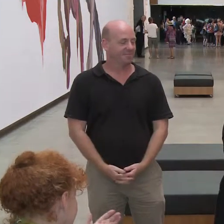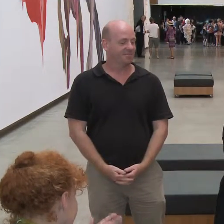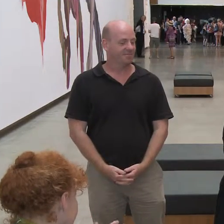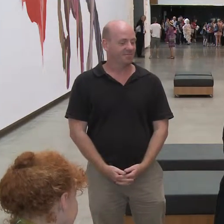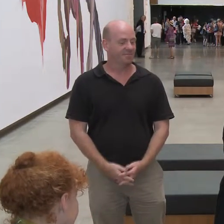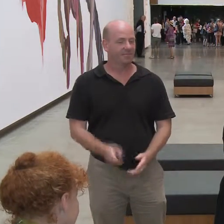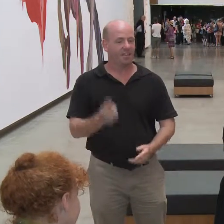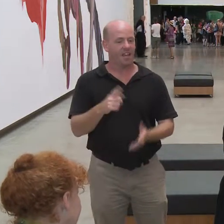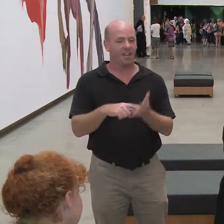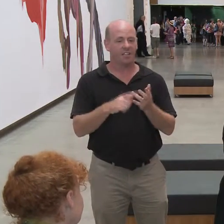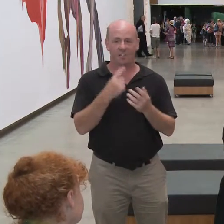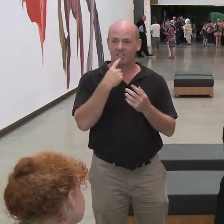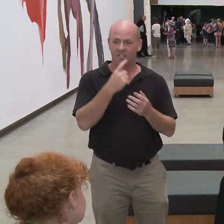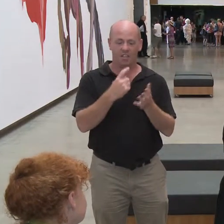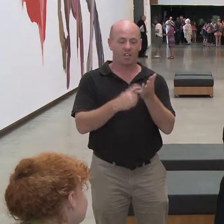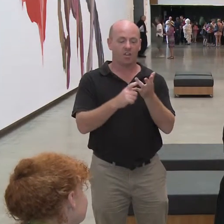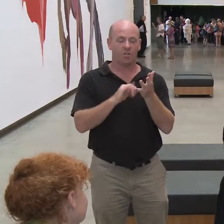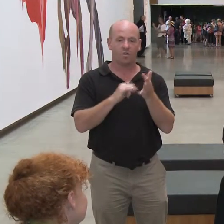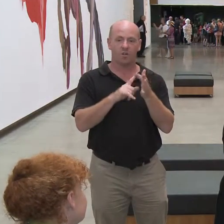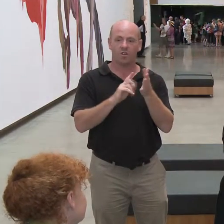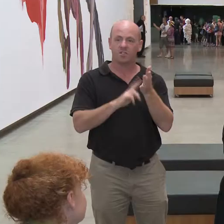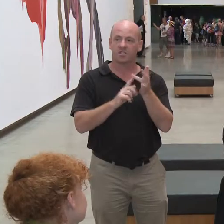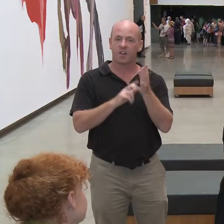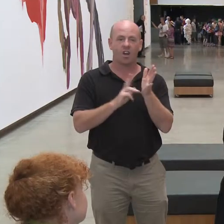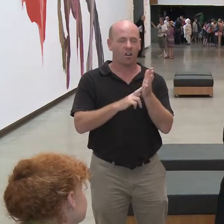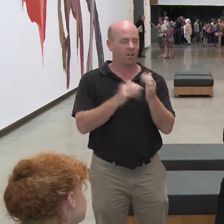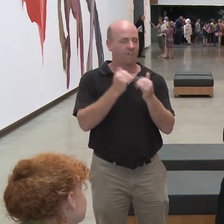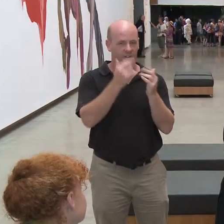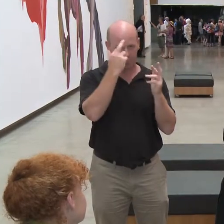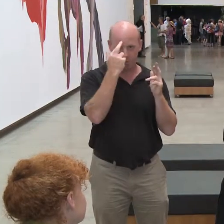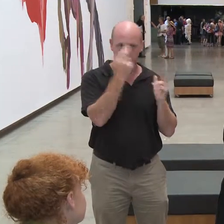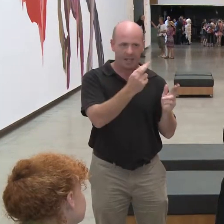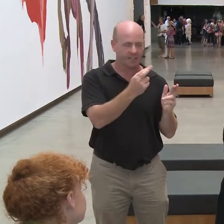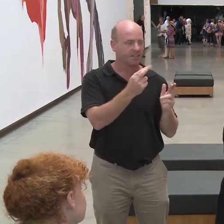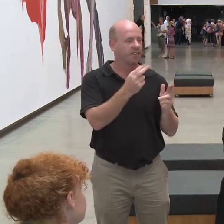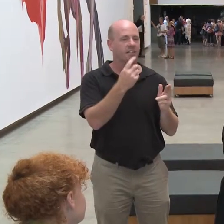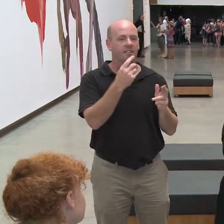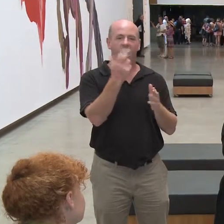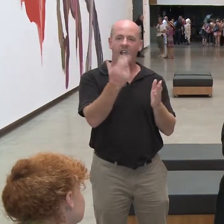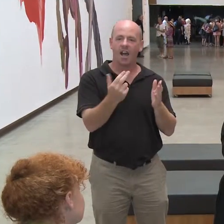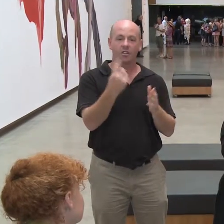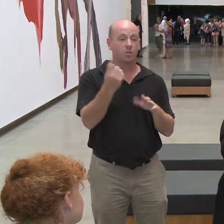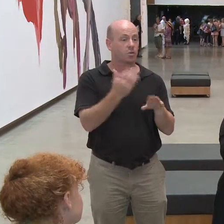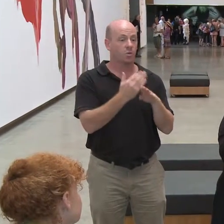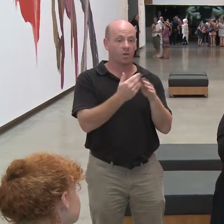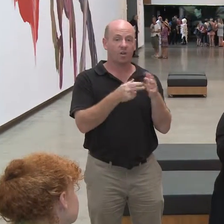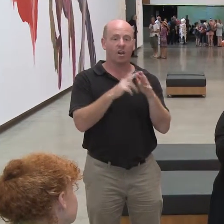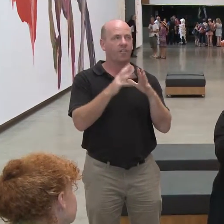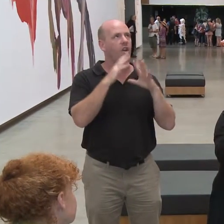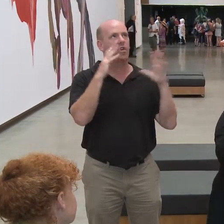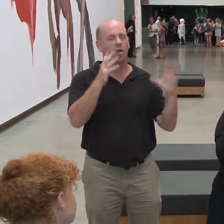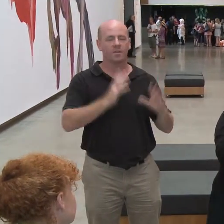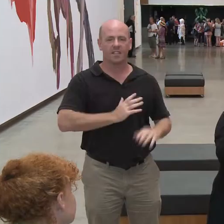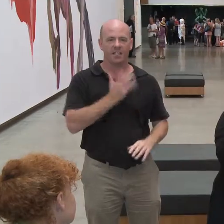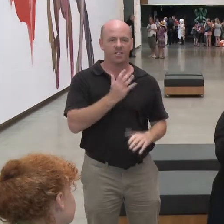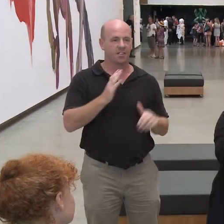And just say that Rose Nolan is a very respected and artist whose work is of enormous interest. It's the